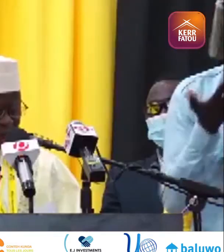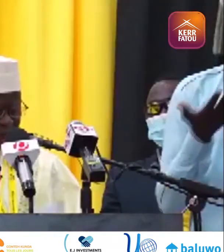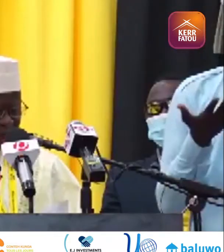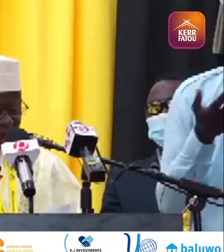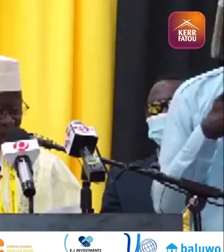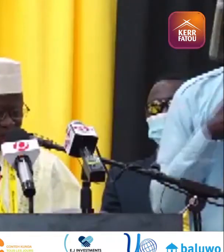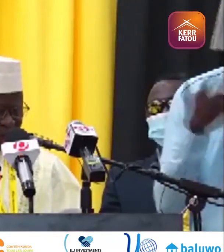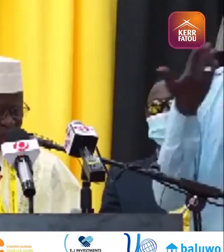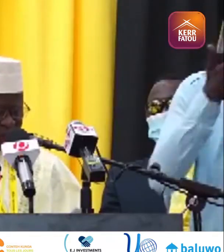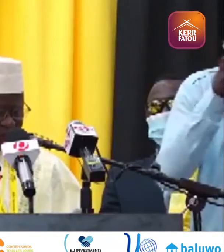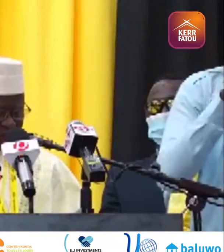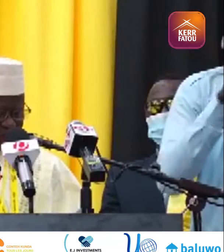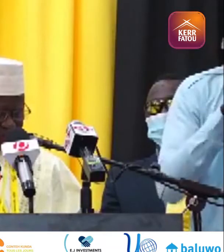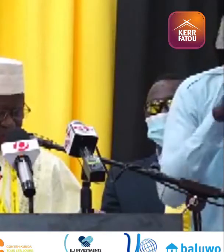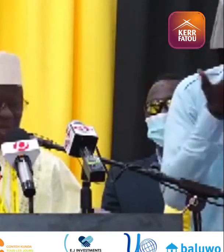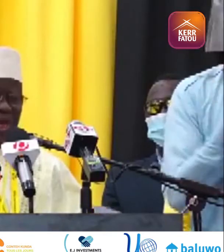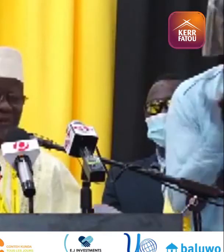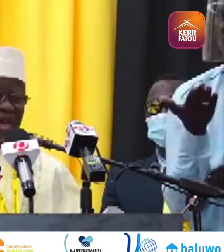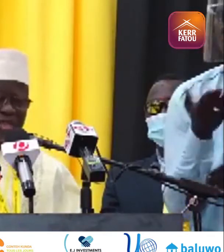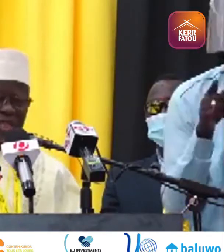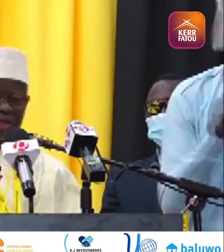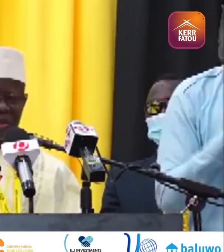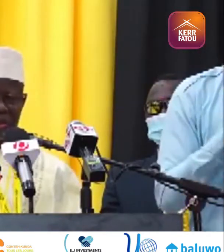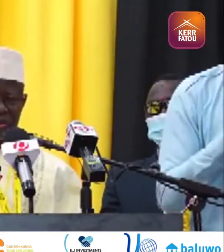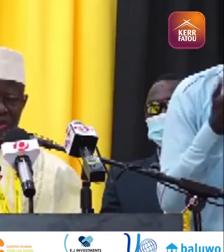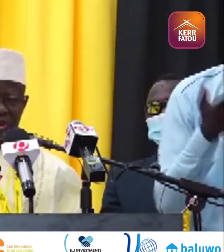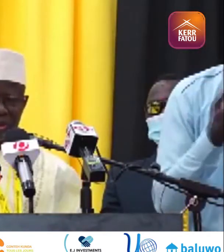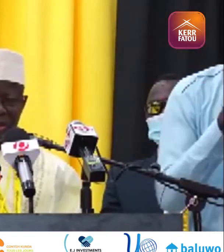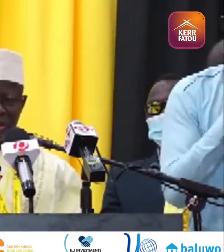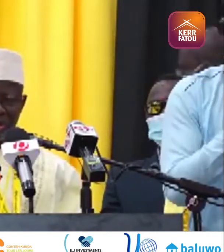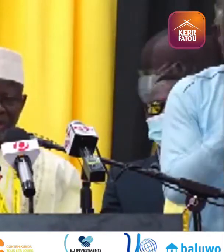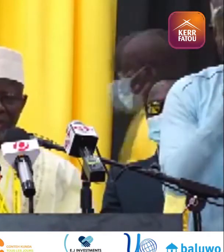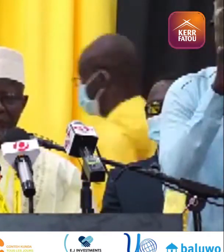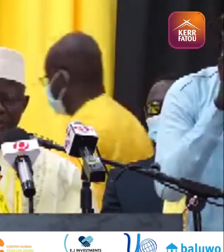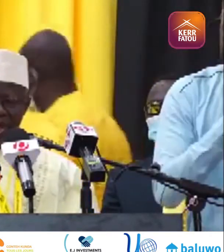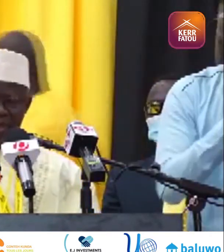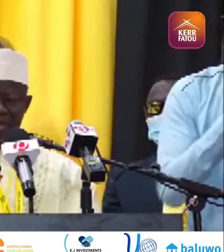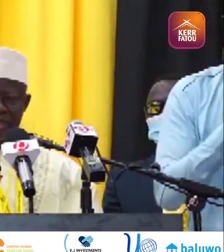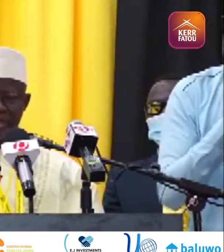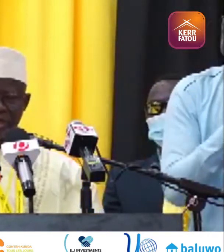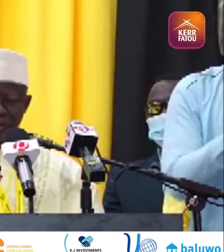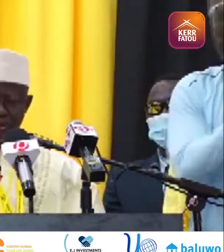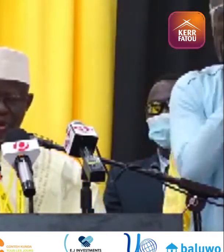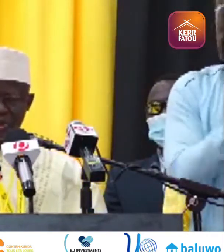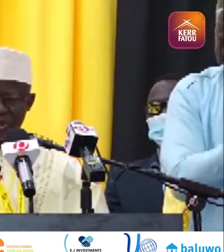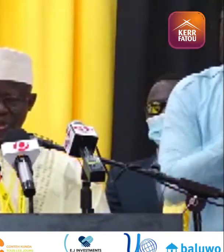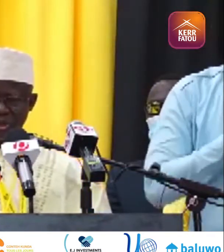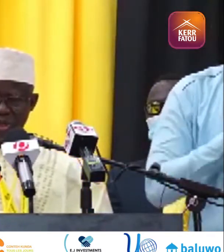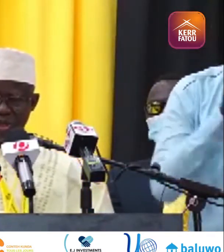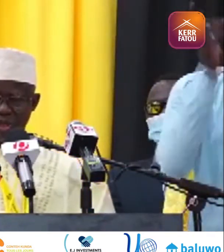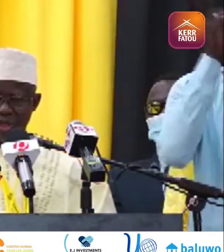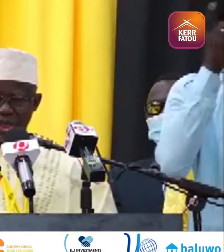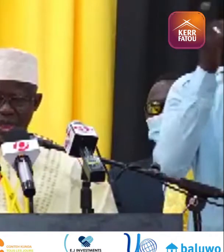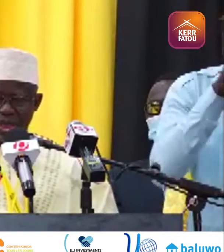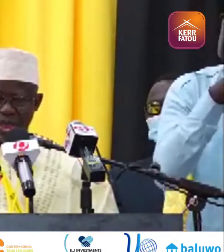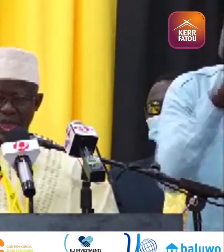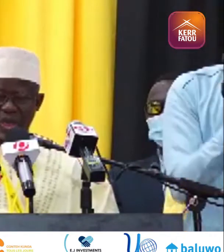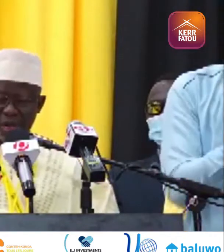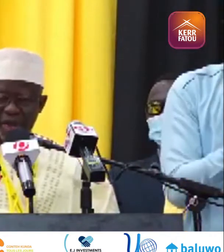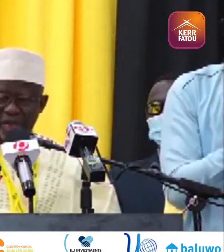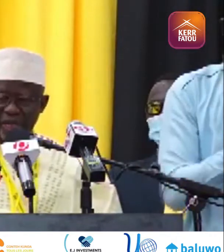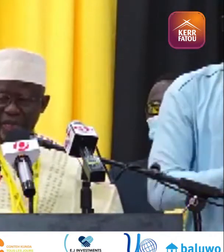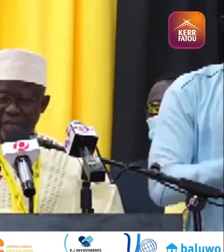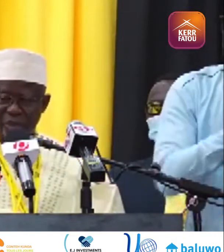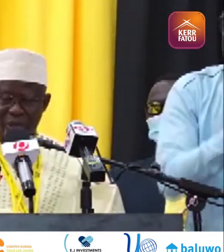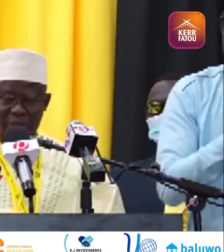really led to the galvanization of our party support.